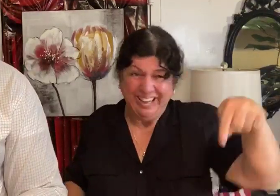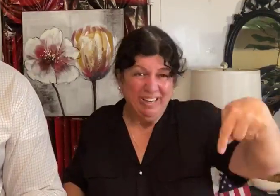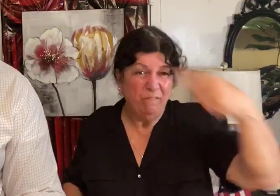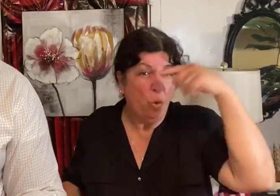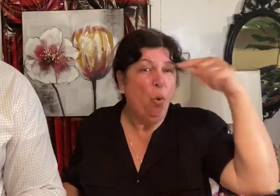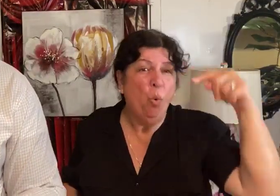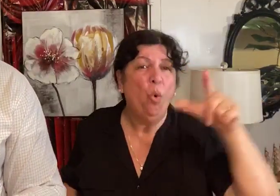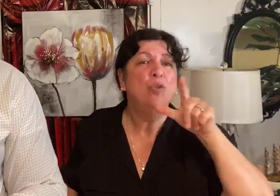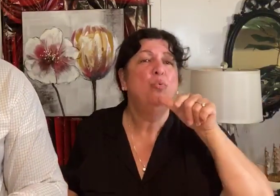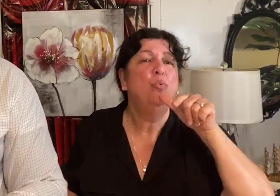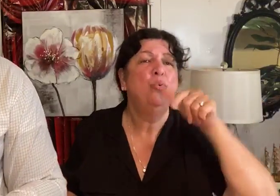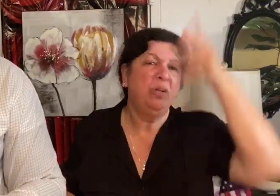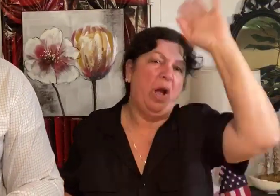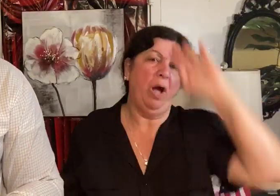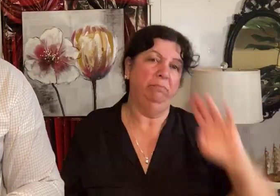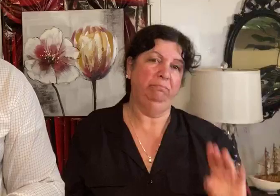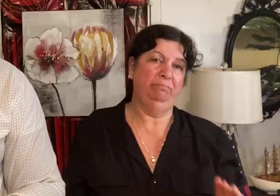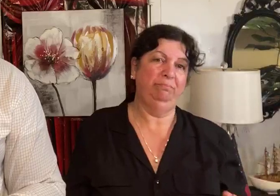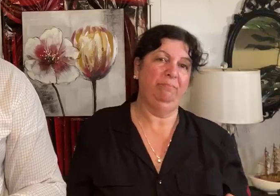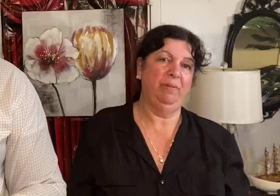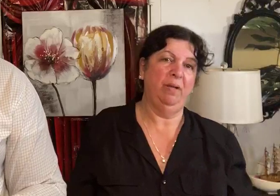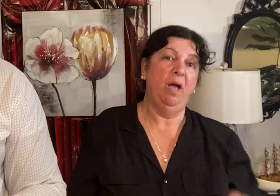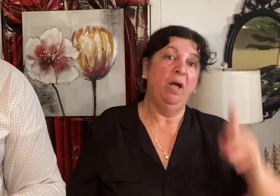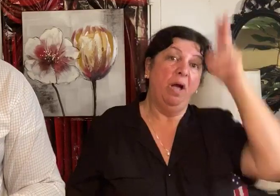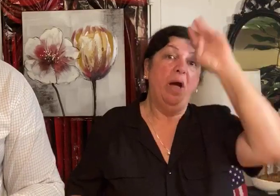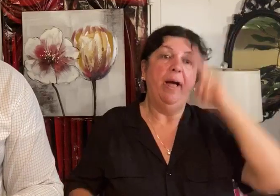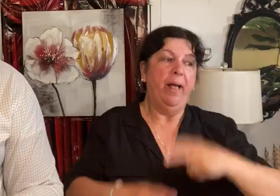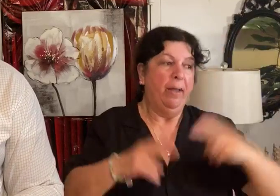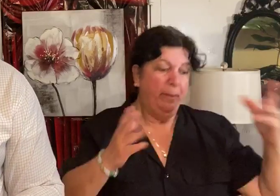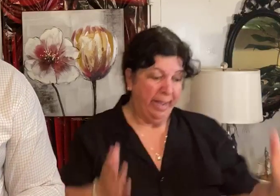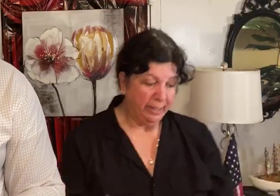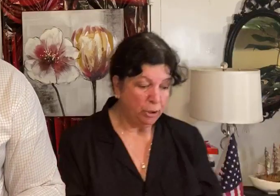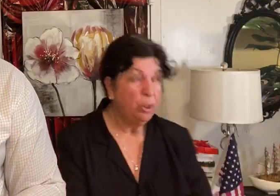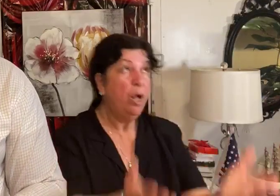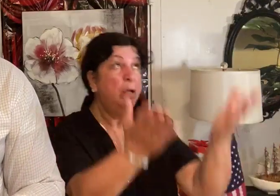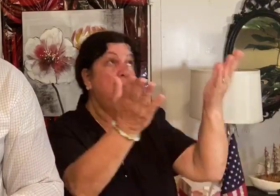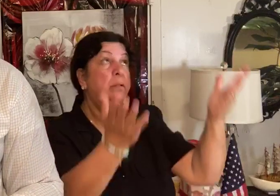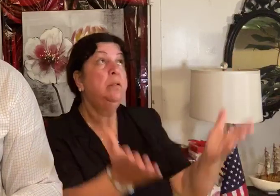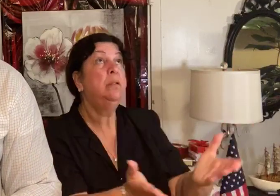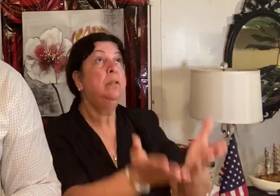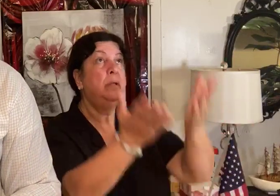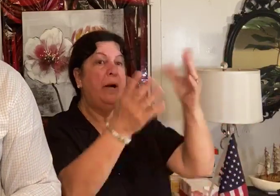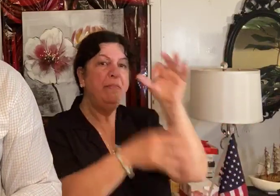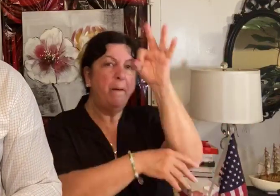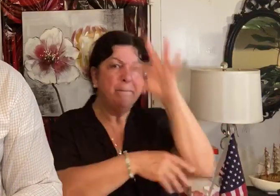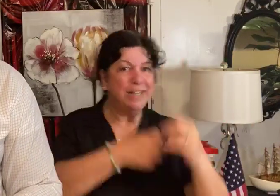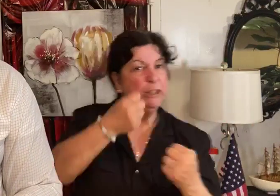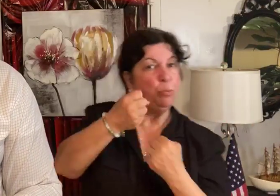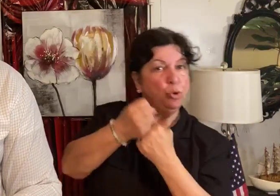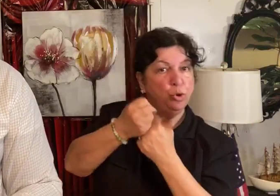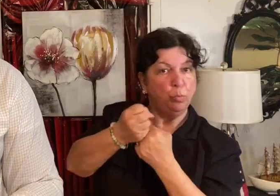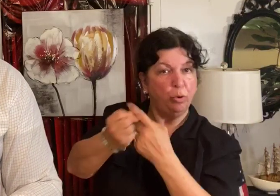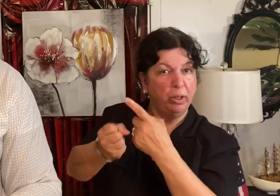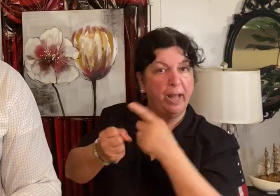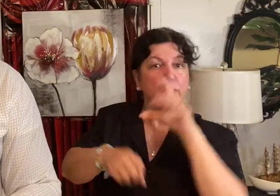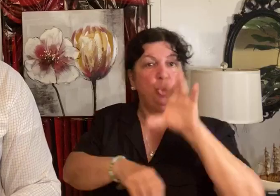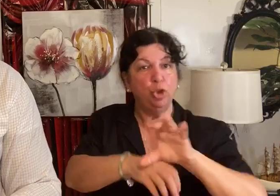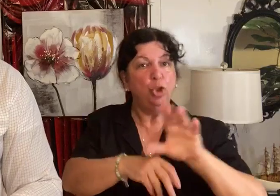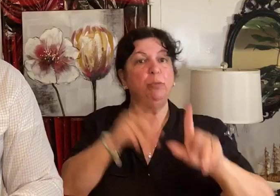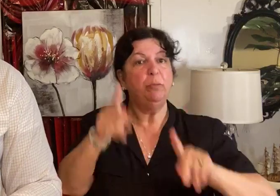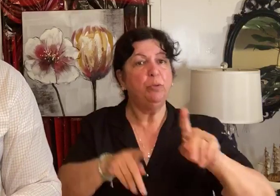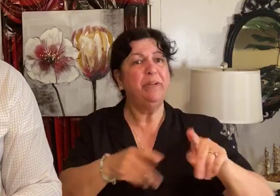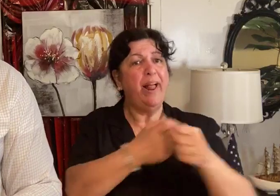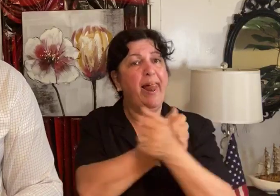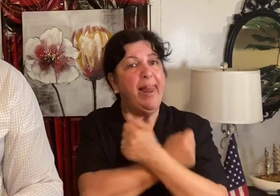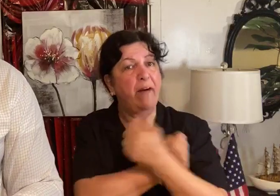God. Amen. God's name is to be exalted, the pastor supported, and the church people are to be loved,